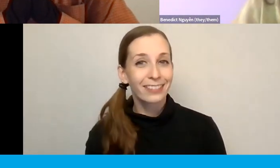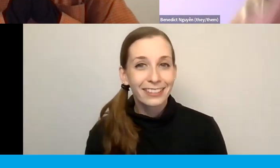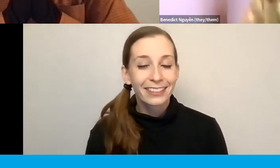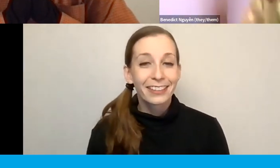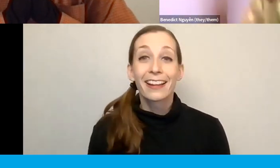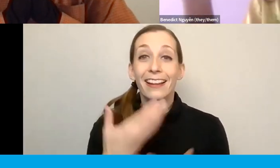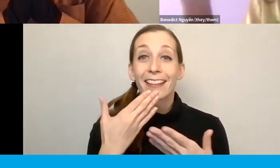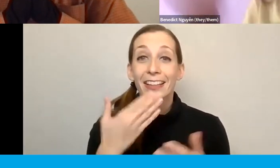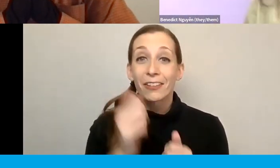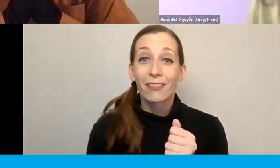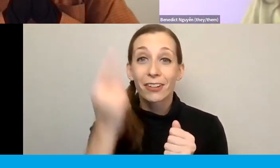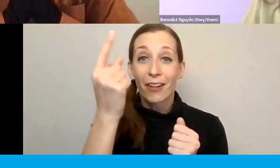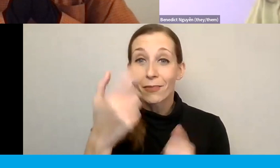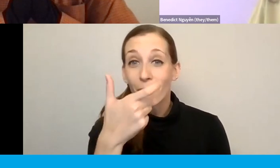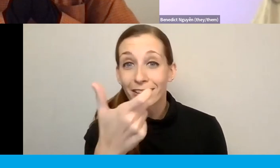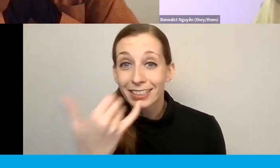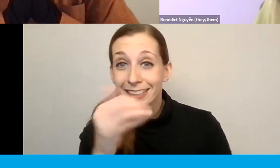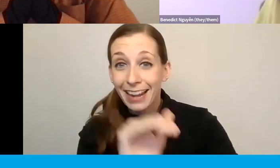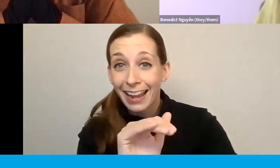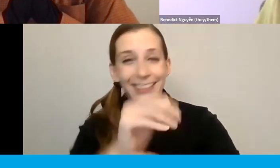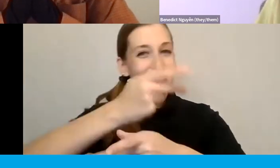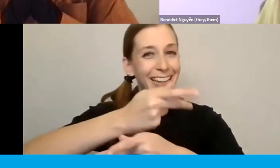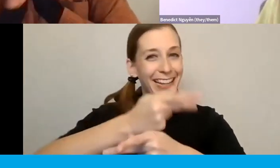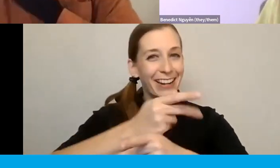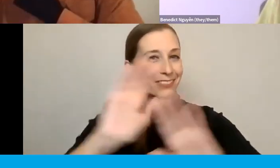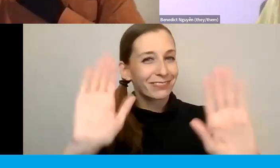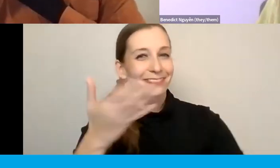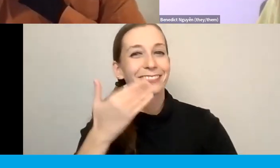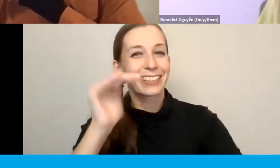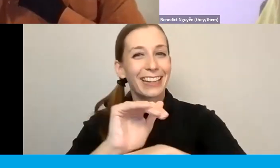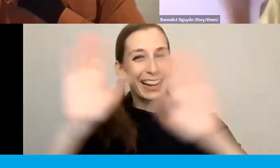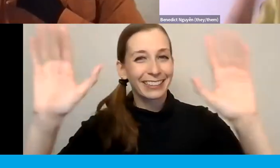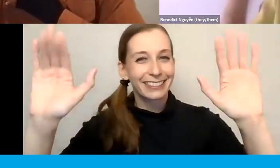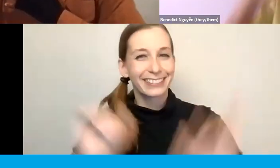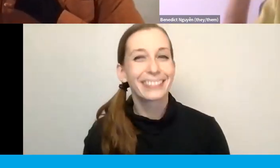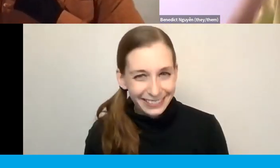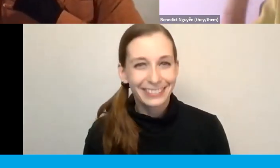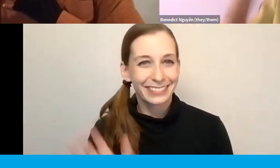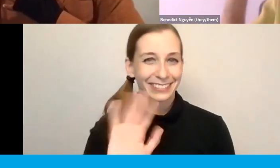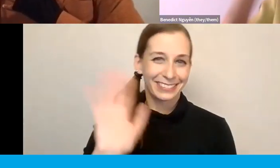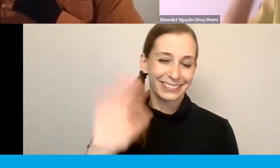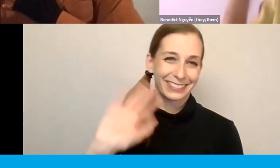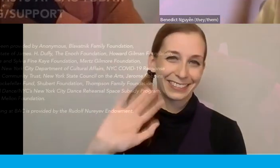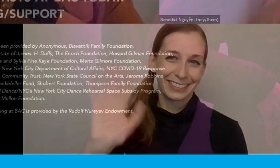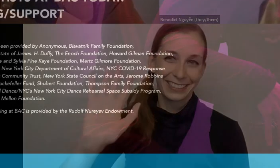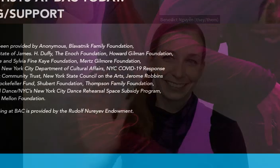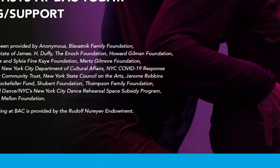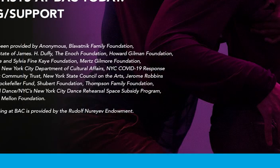evening, and take care. Good night. Thanks, Benedict. Thank you, Jordan.